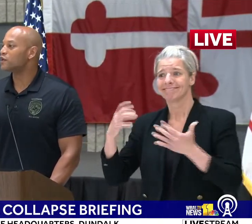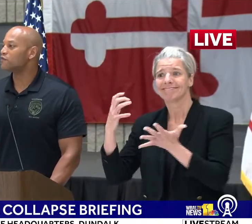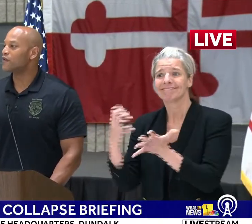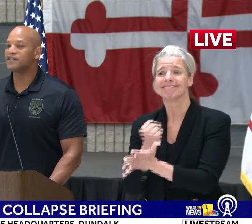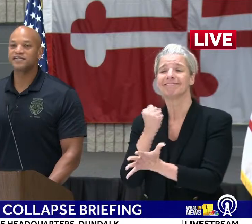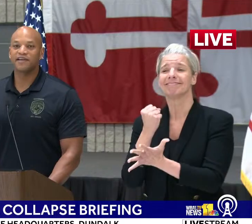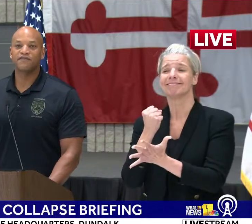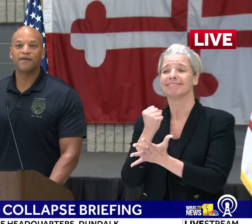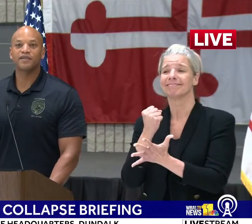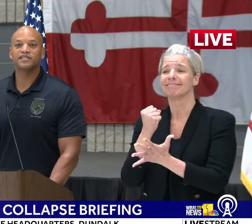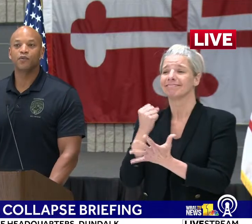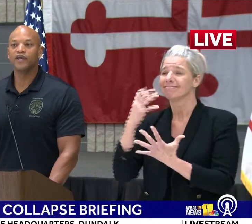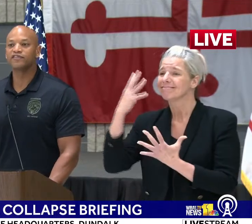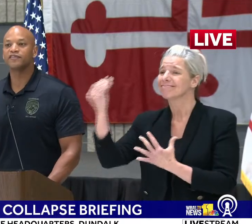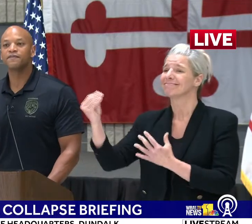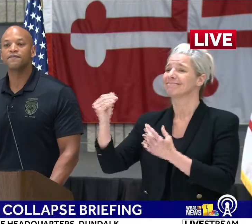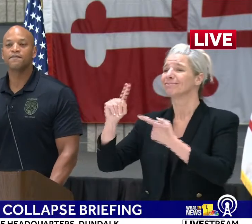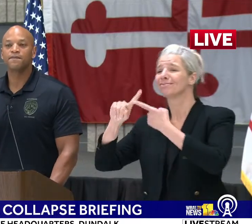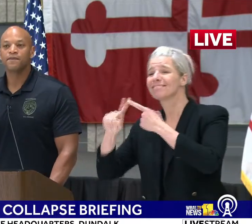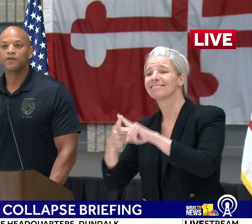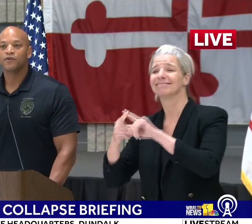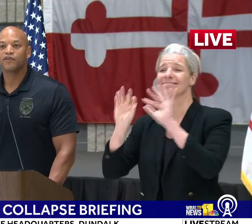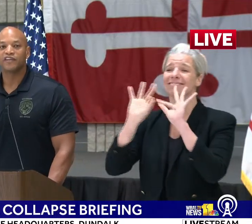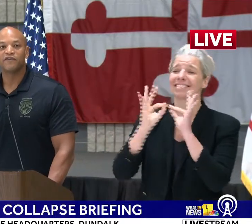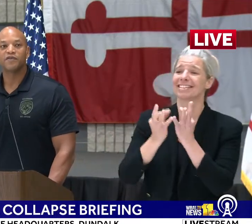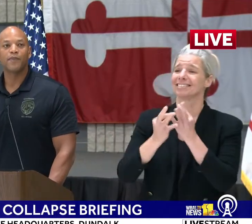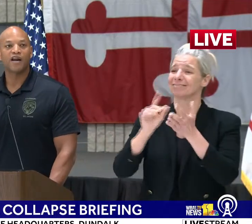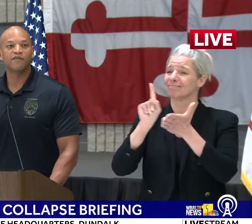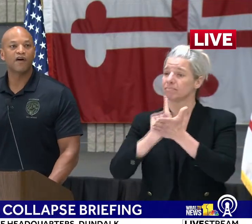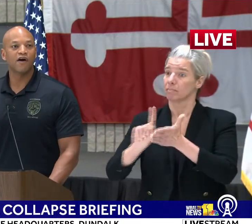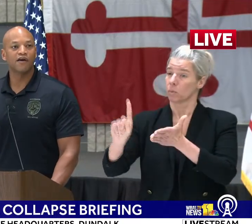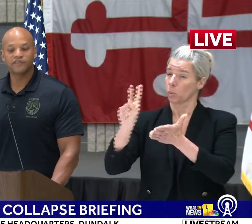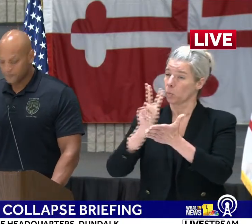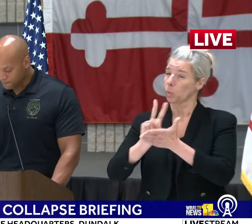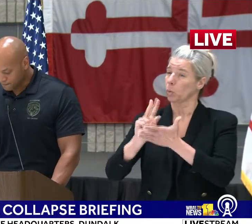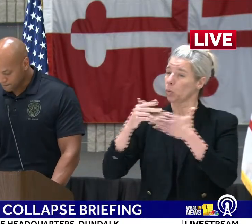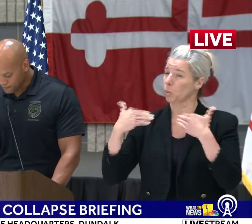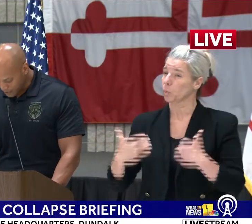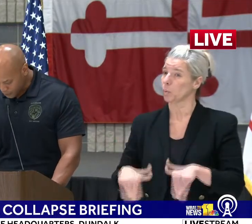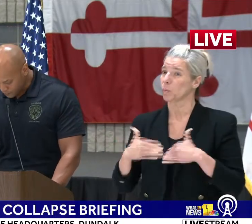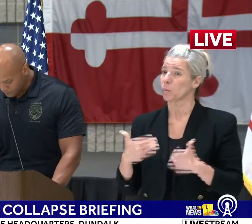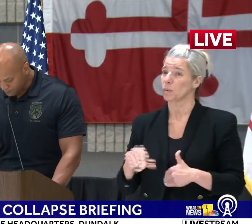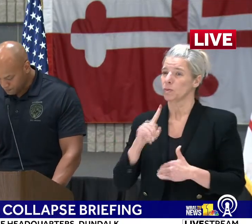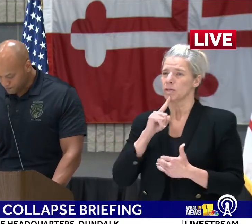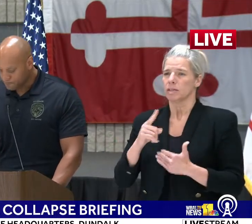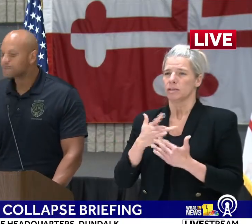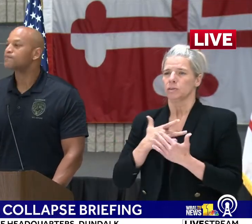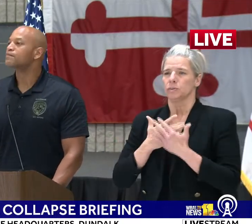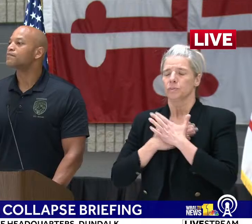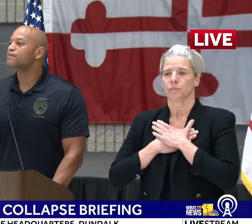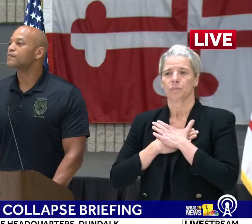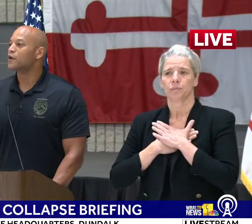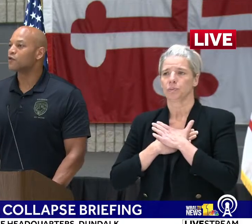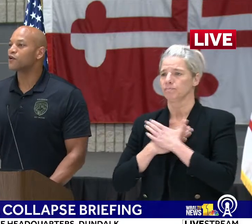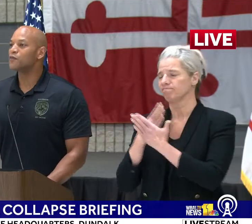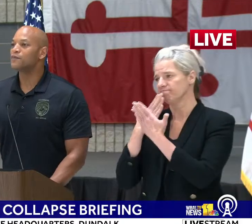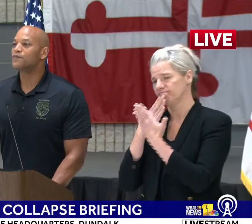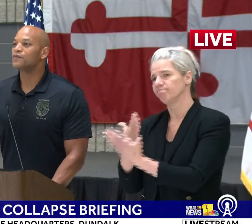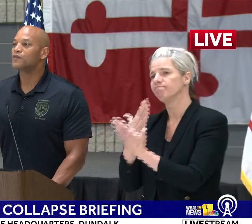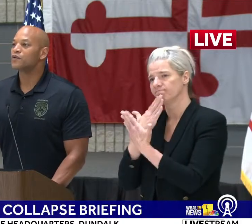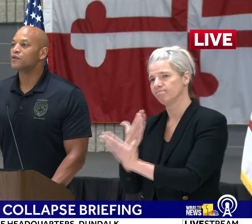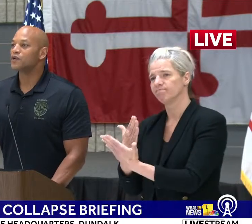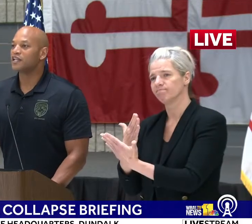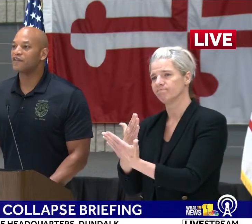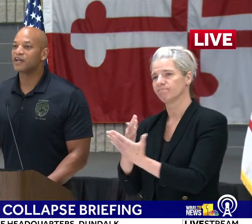time with their friends and families in weeks, we say from the bottom of our hearts, thank you. And